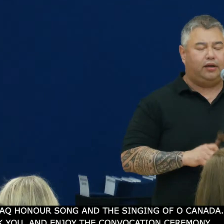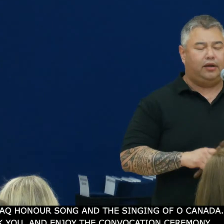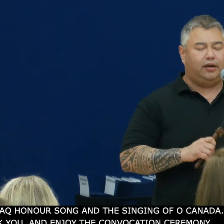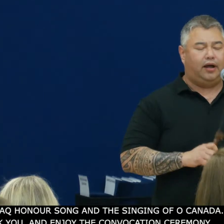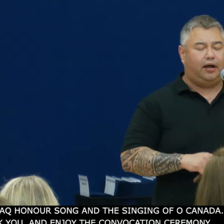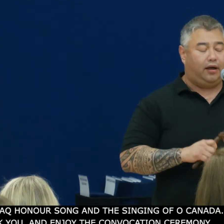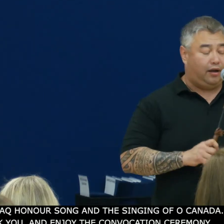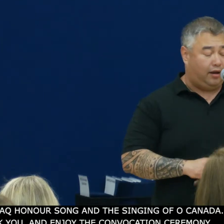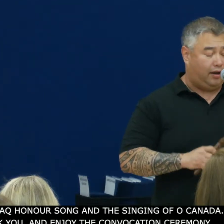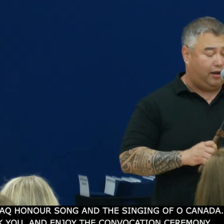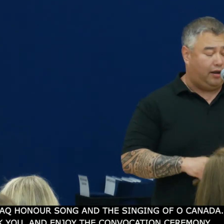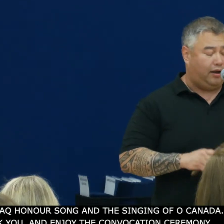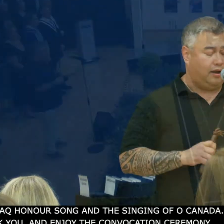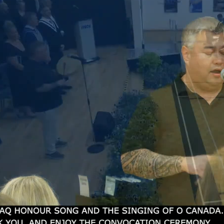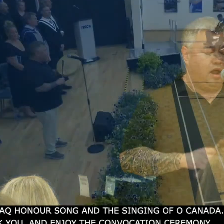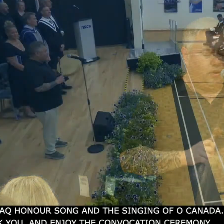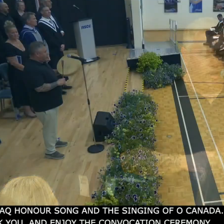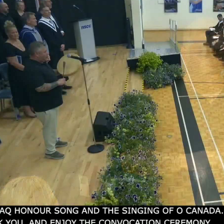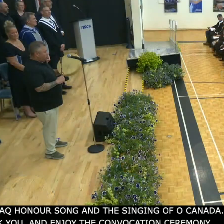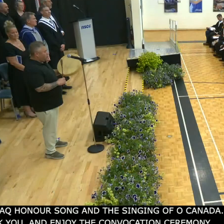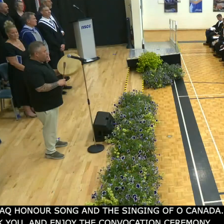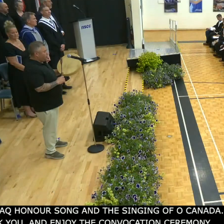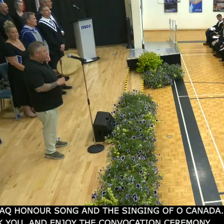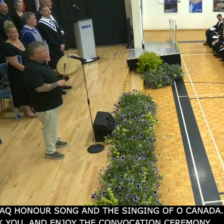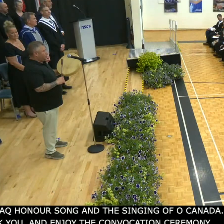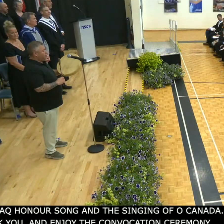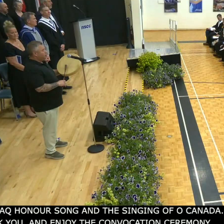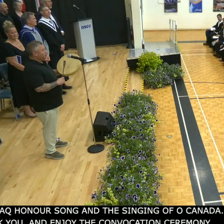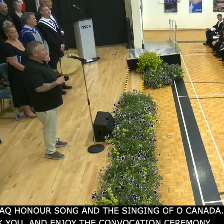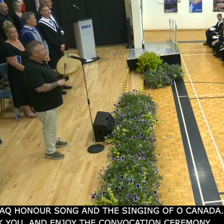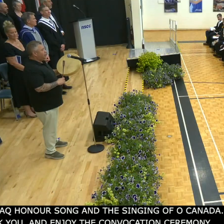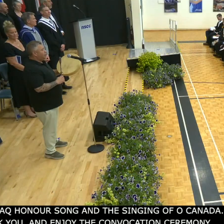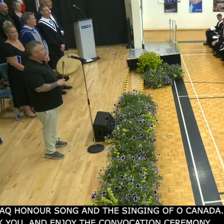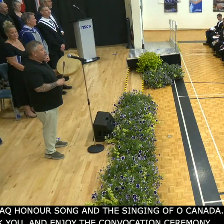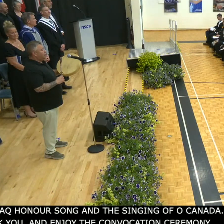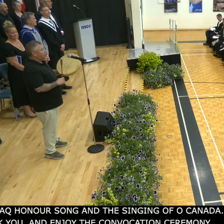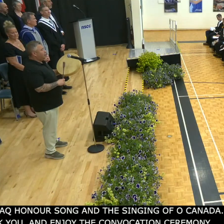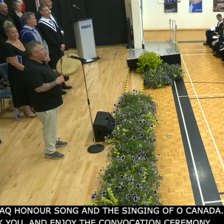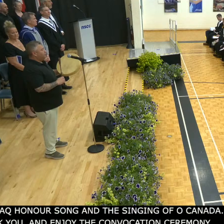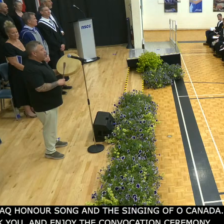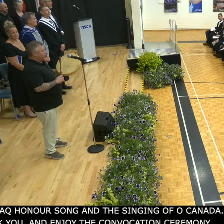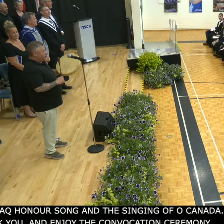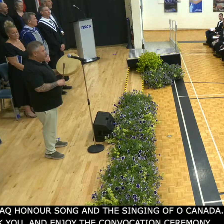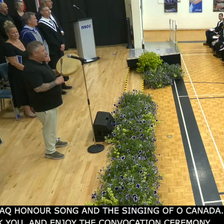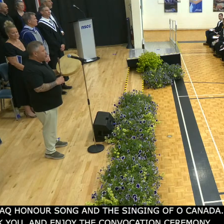oh hey hi hey oh.